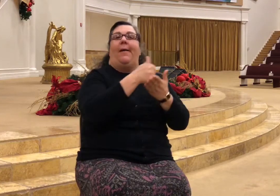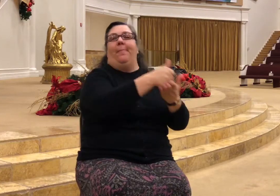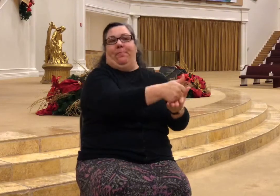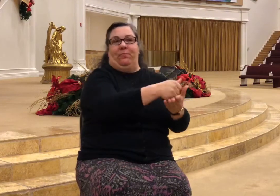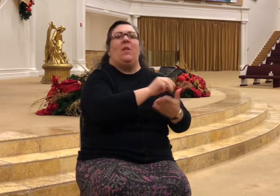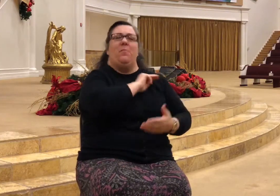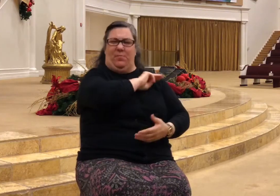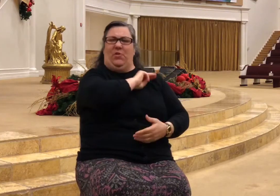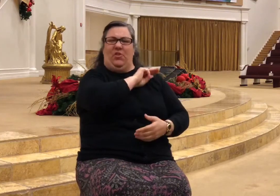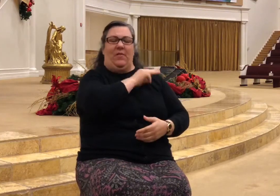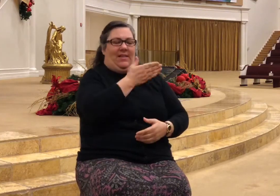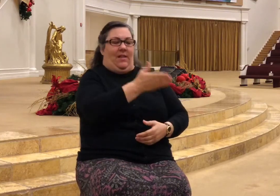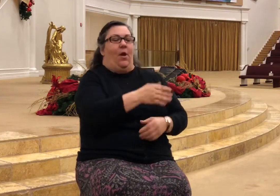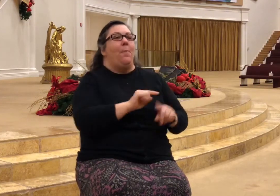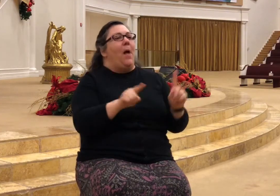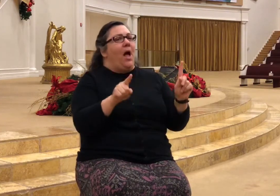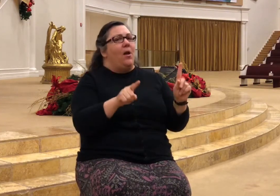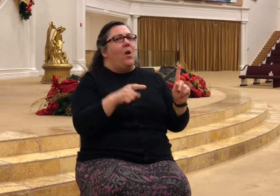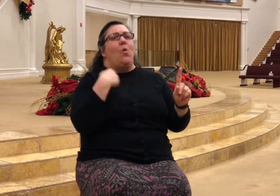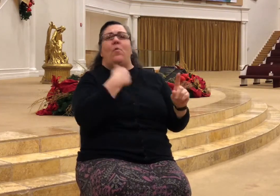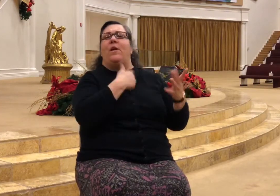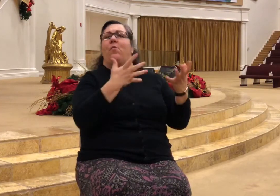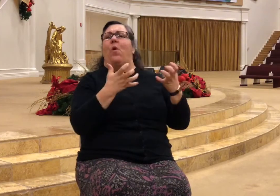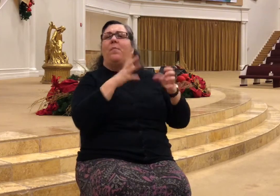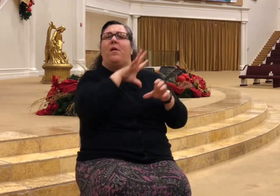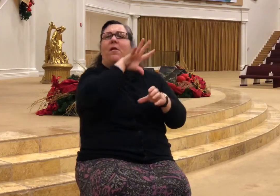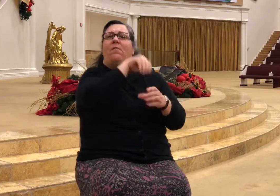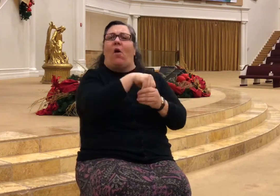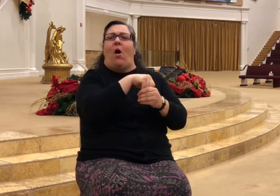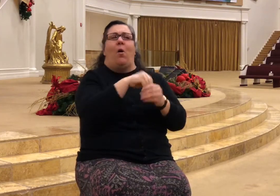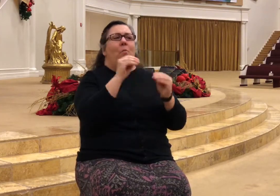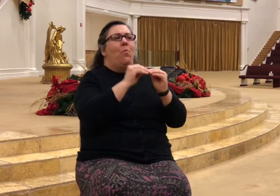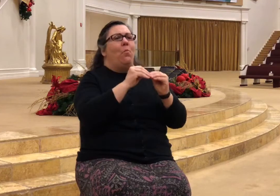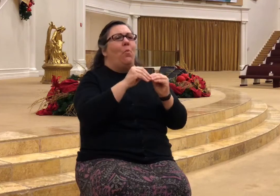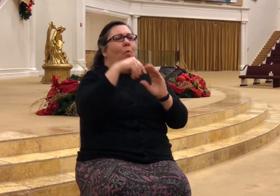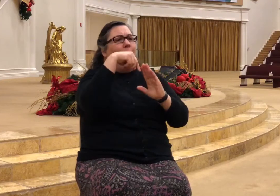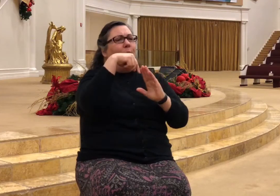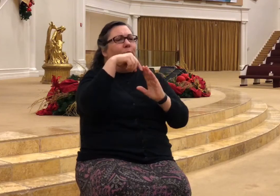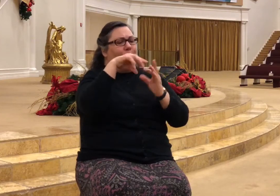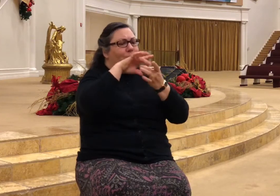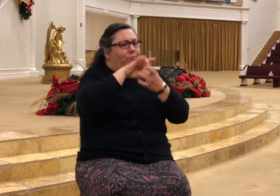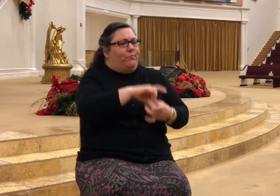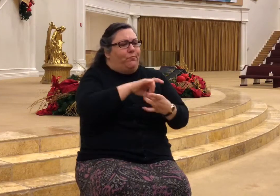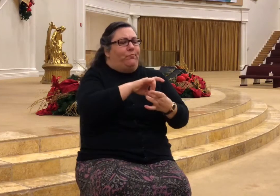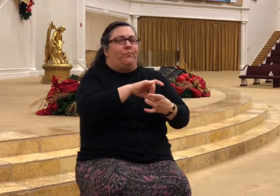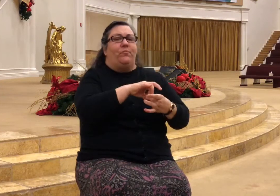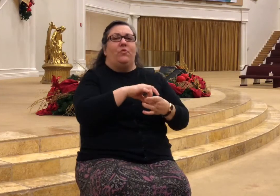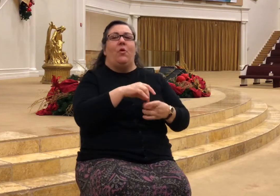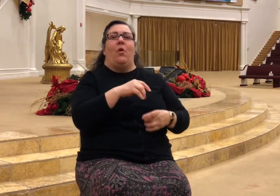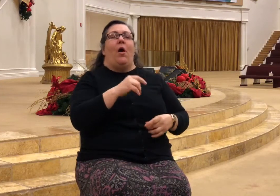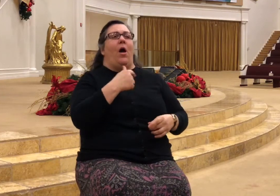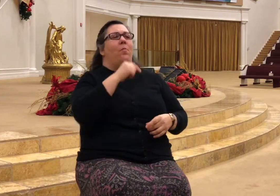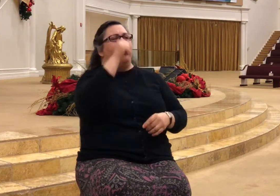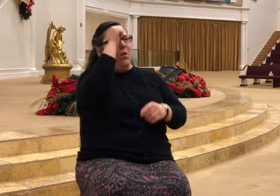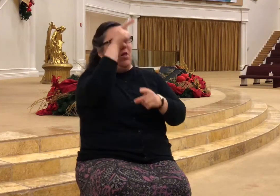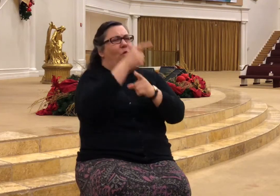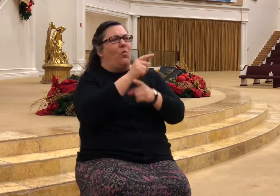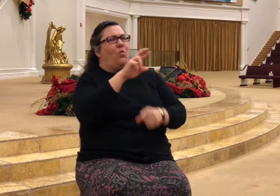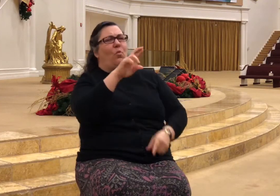missionaries. But we wanted to do something beyond that. We wanted to get involved personally. So I think it was Brother Ryan,